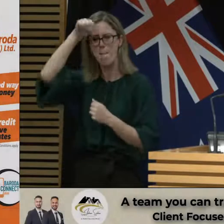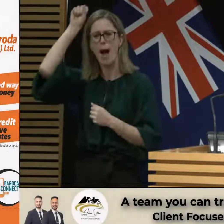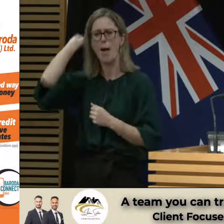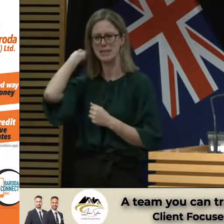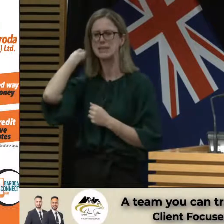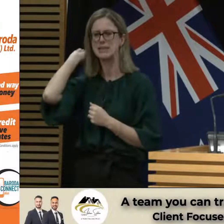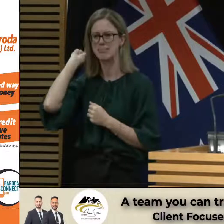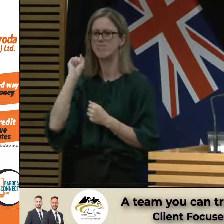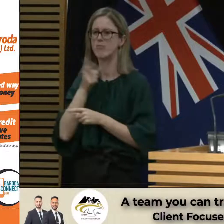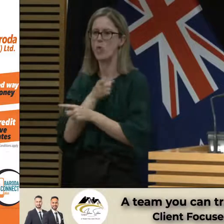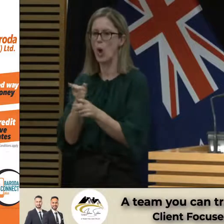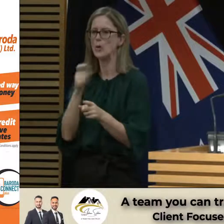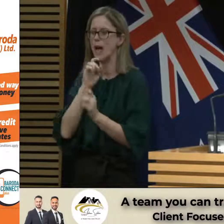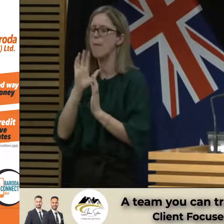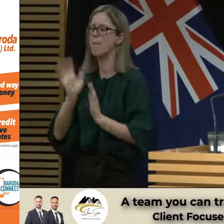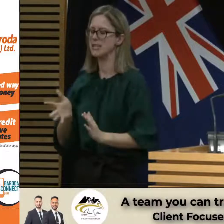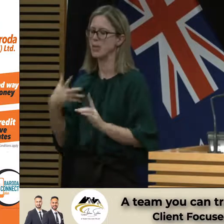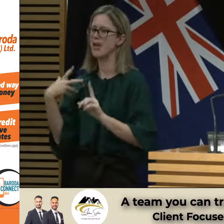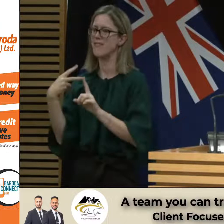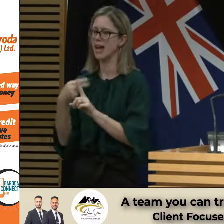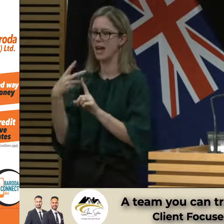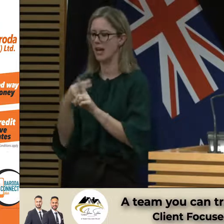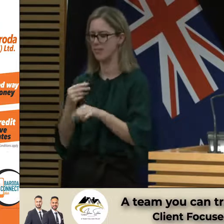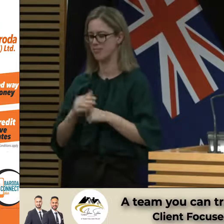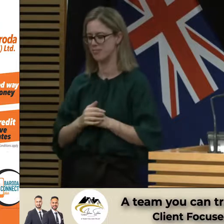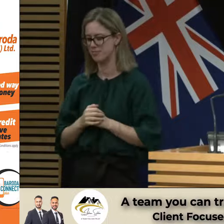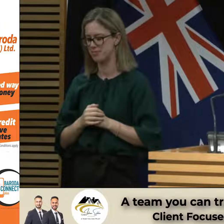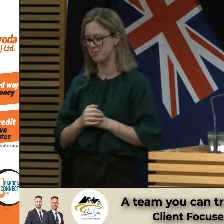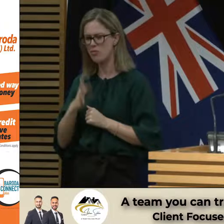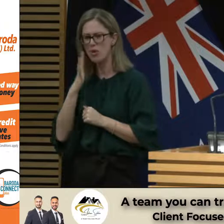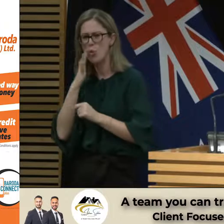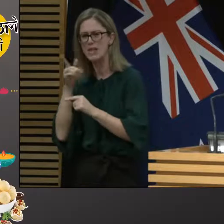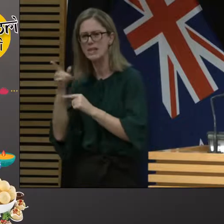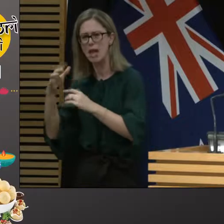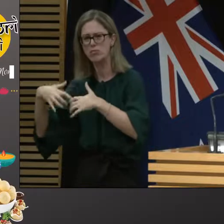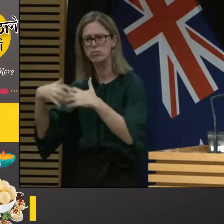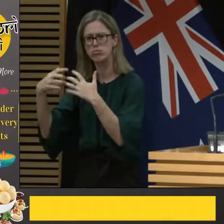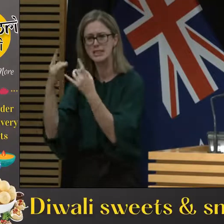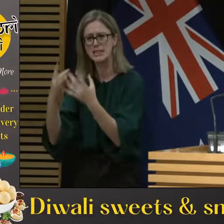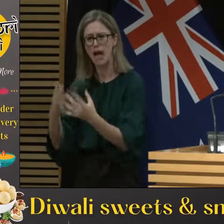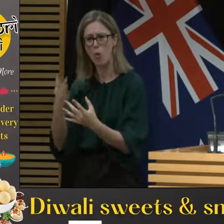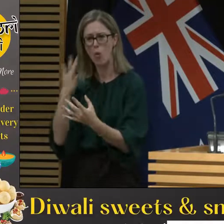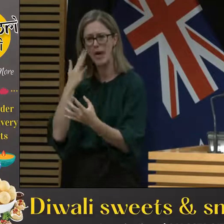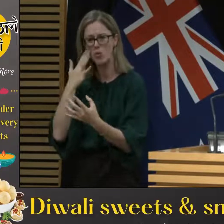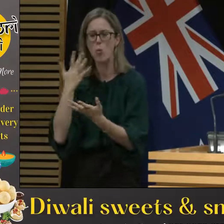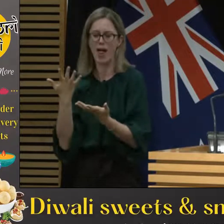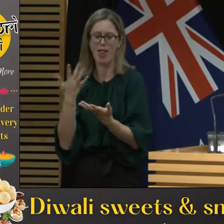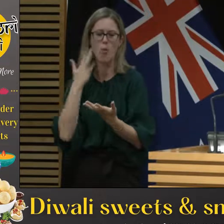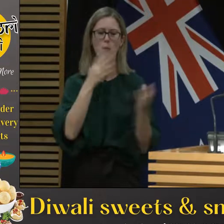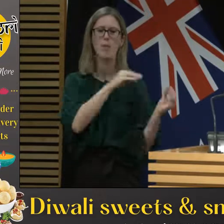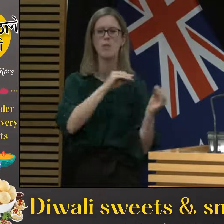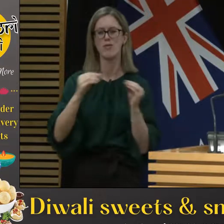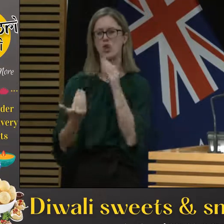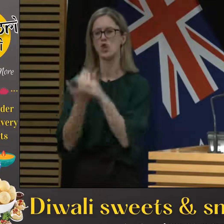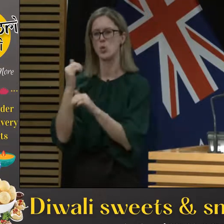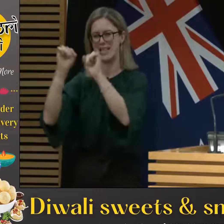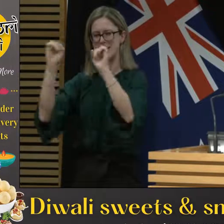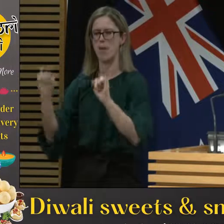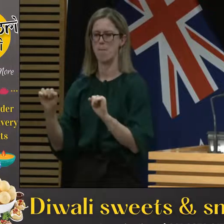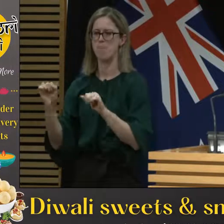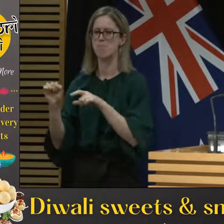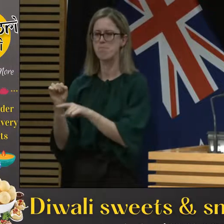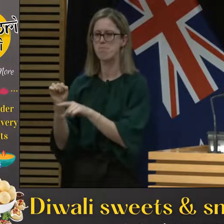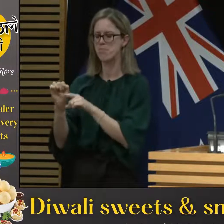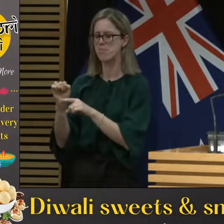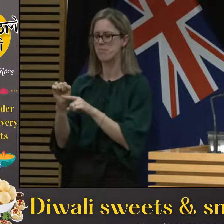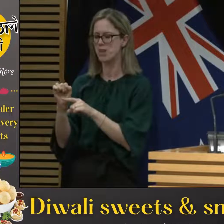barbers. The timing of this coming into force will depend on when we move to the COVID-19 protection framework. We'll continue to work